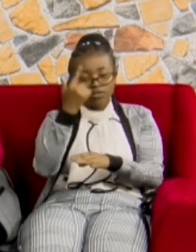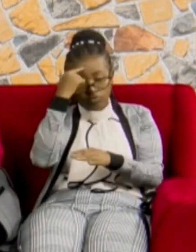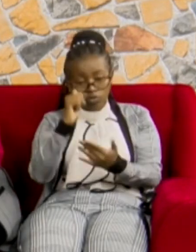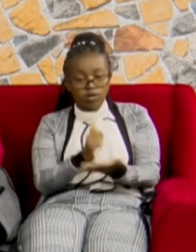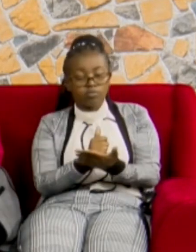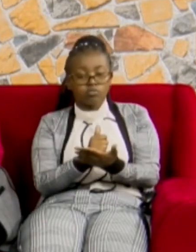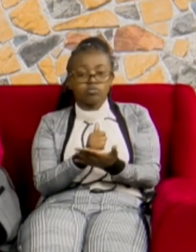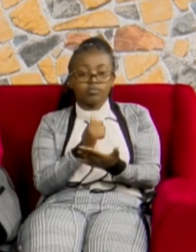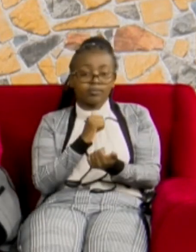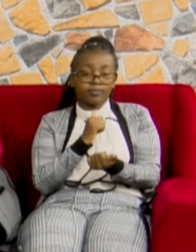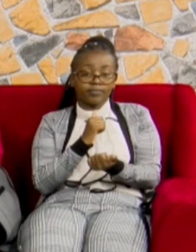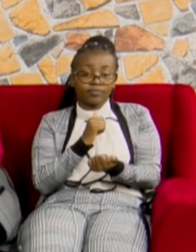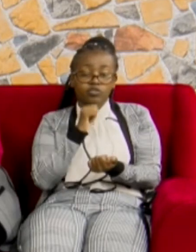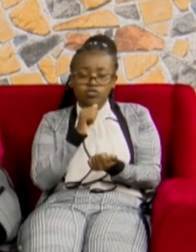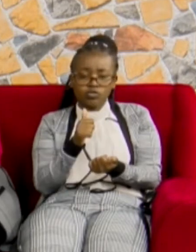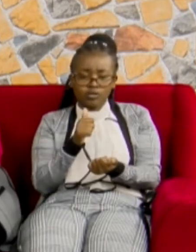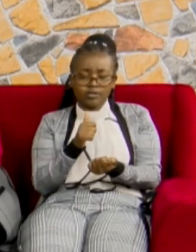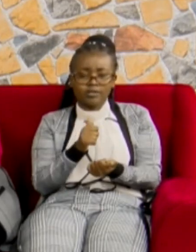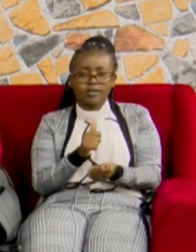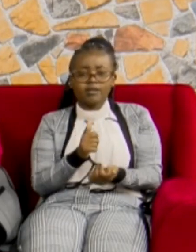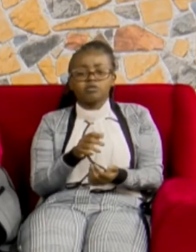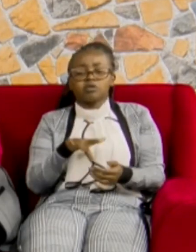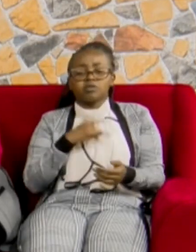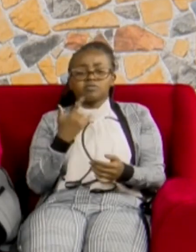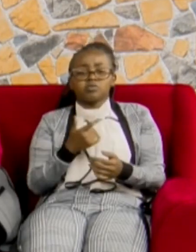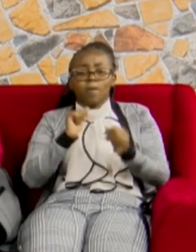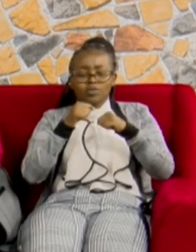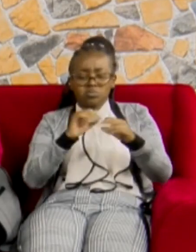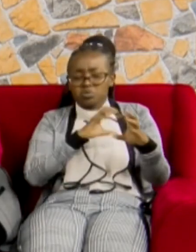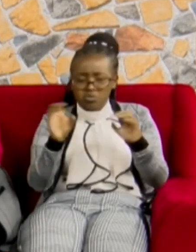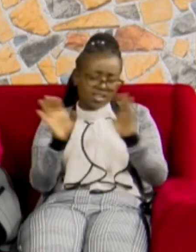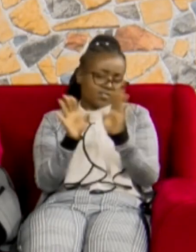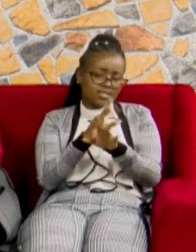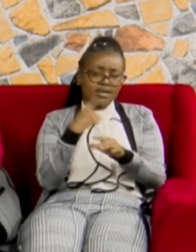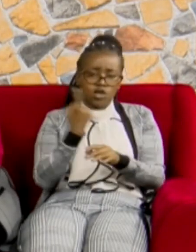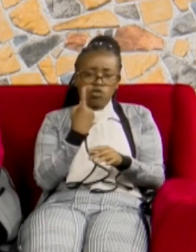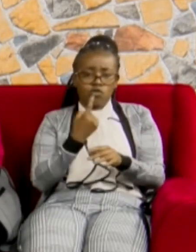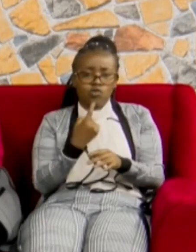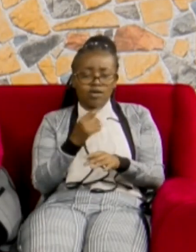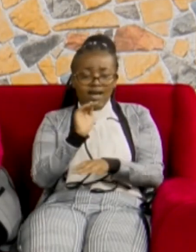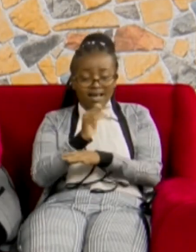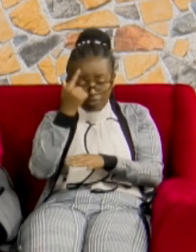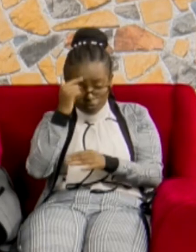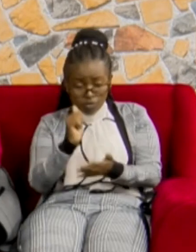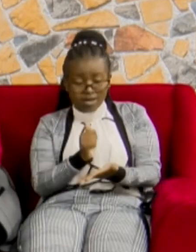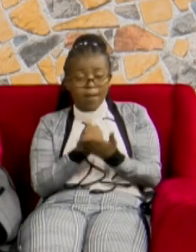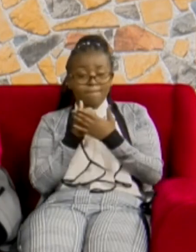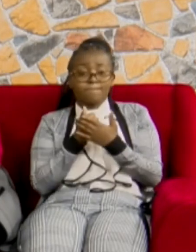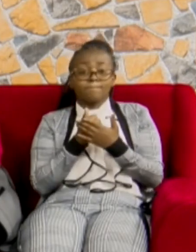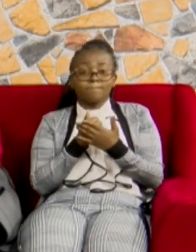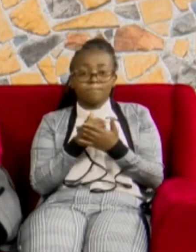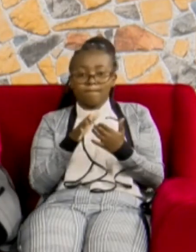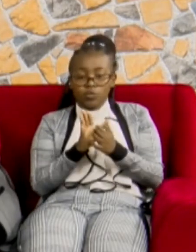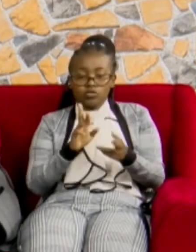not feel that you're superwoman. Please ask for help. Ask for a break. Most relatives will be